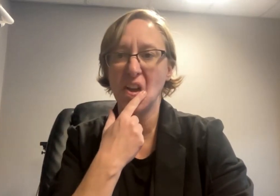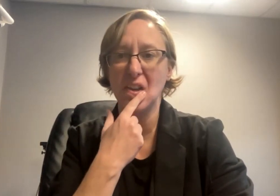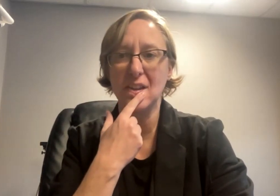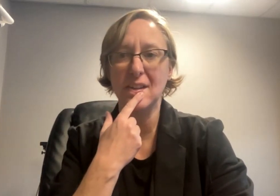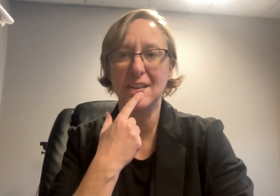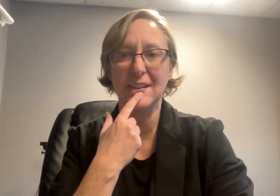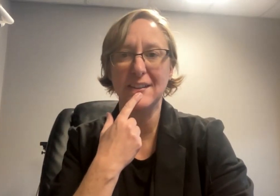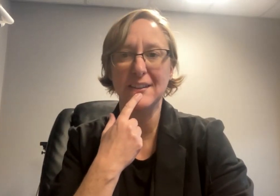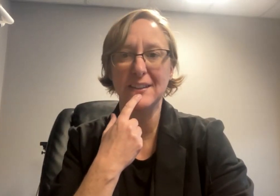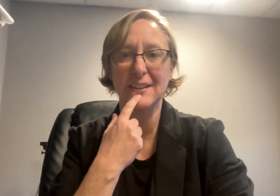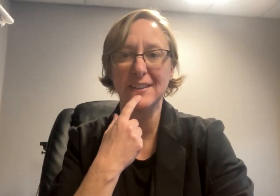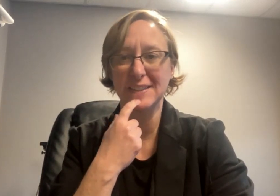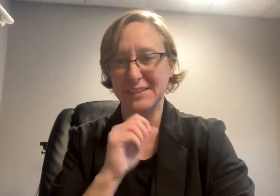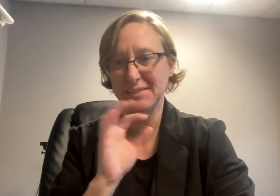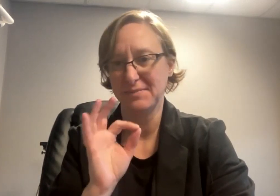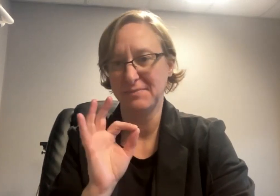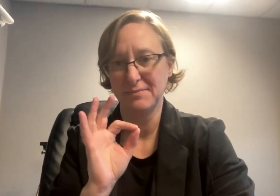water.